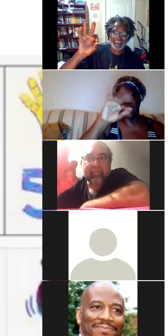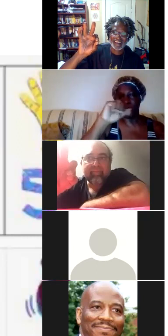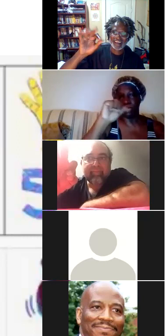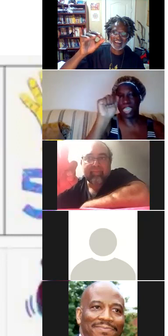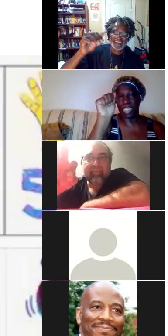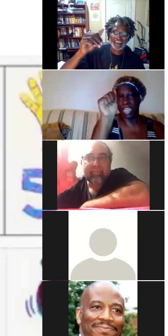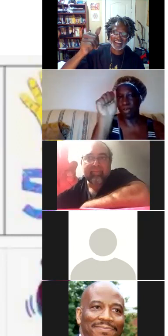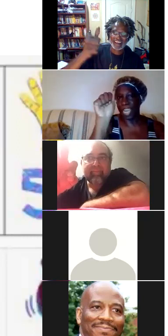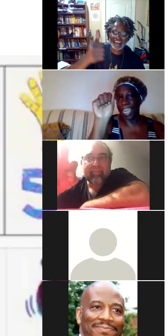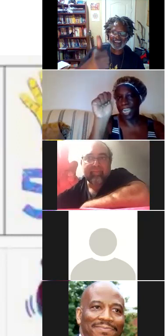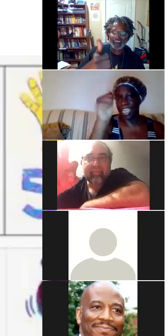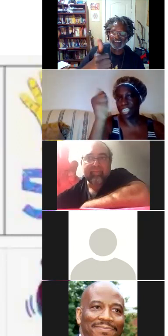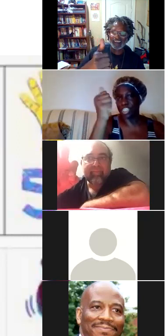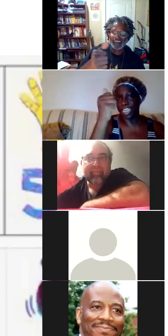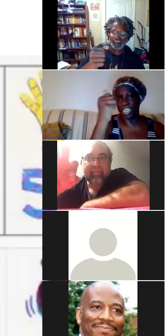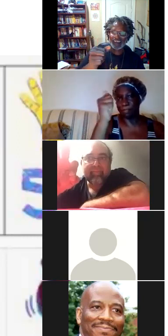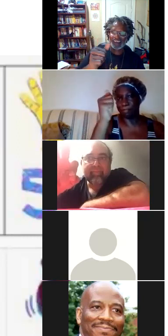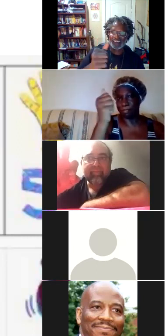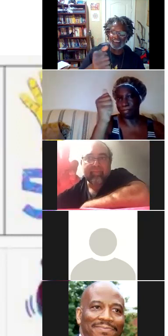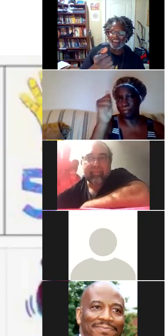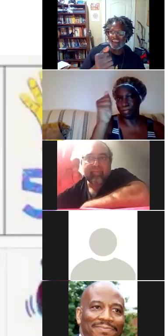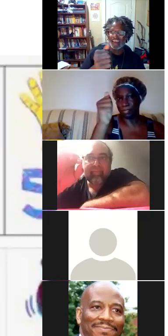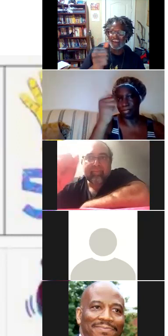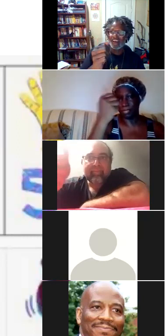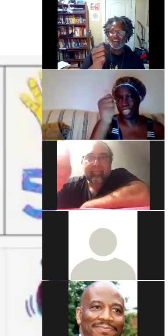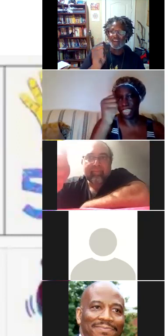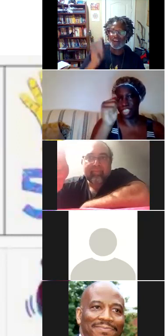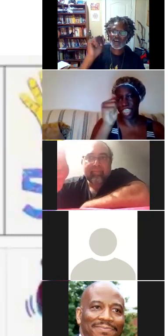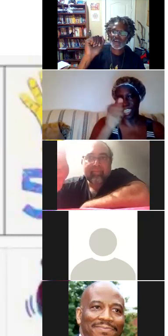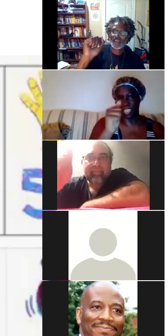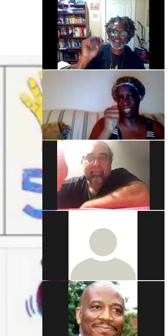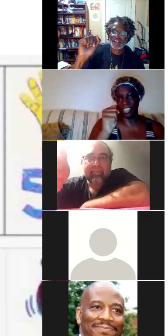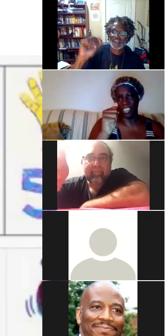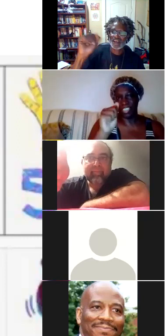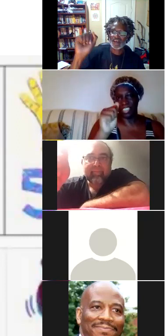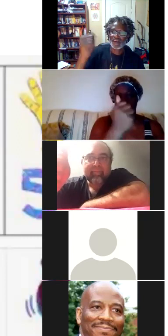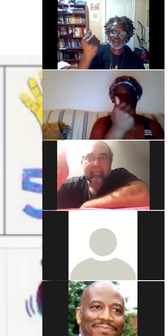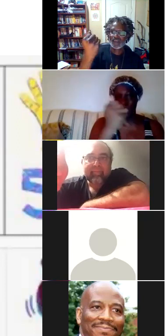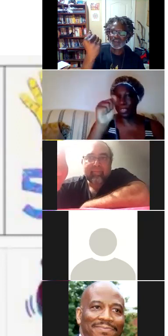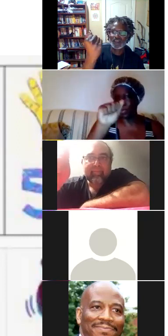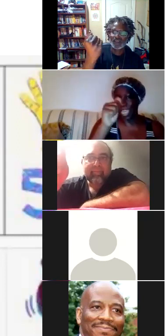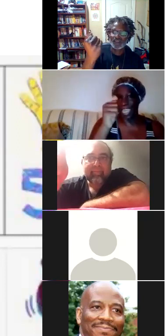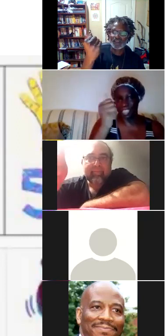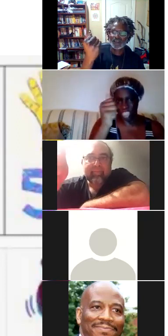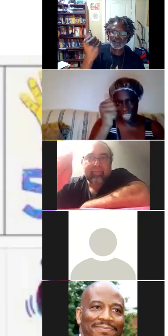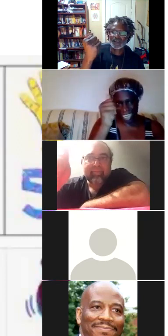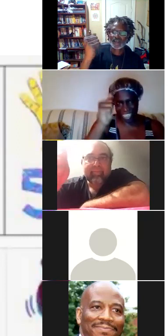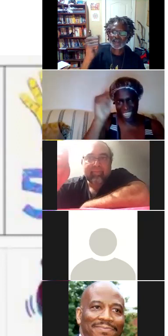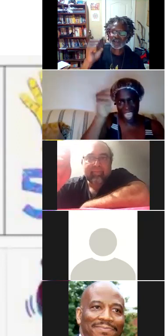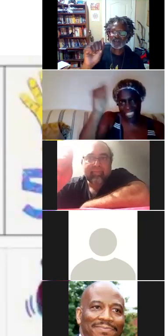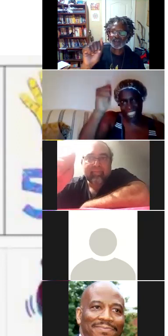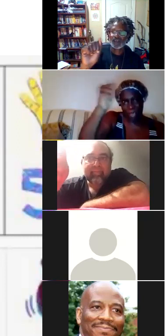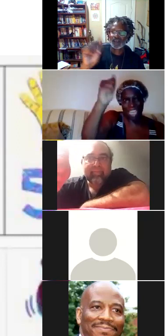and 10 would be the letter A, and shake it. 10, shake it. The letter. Don't sway it, shake